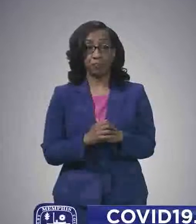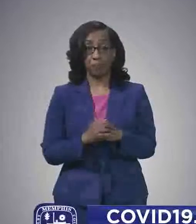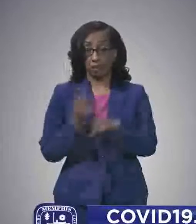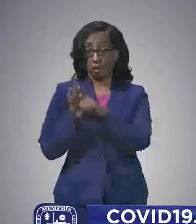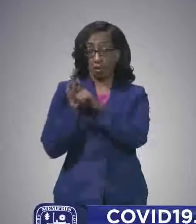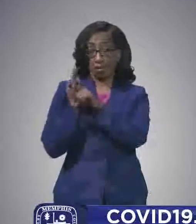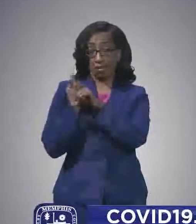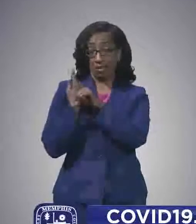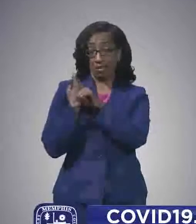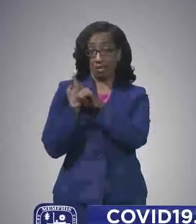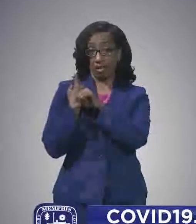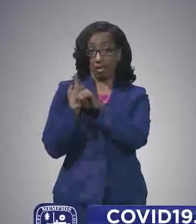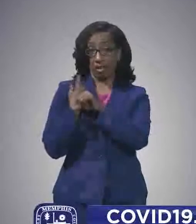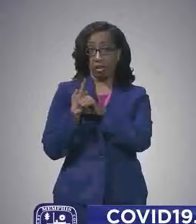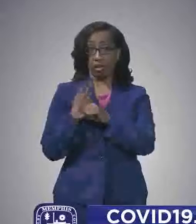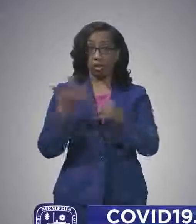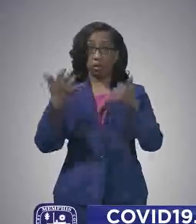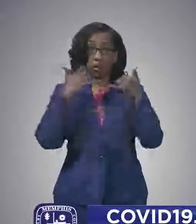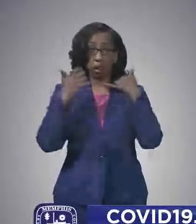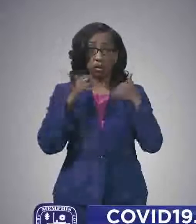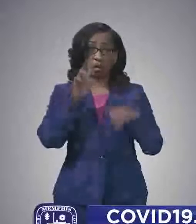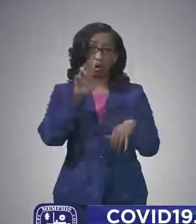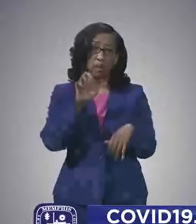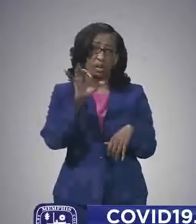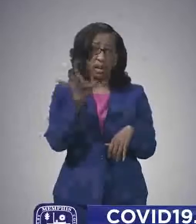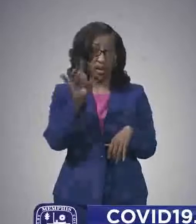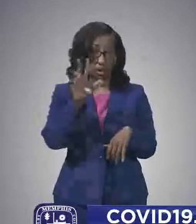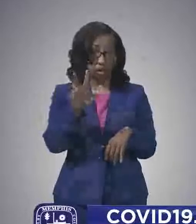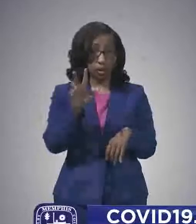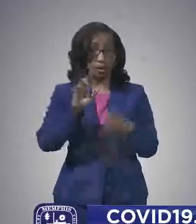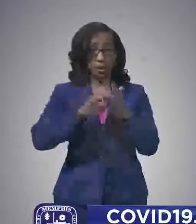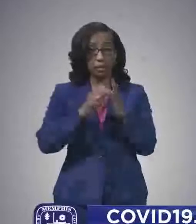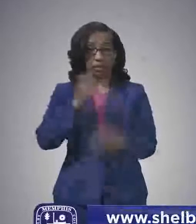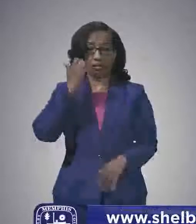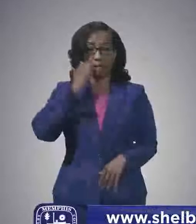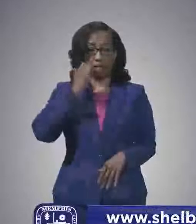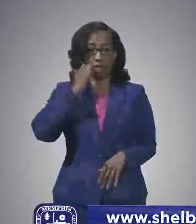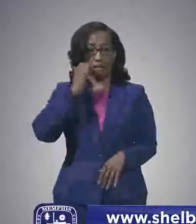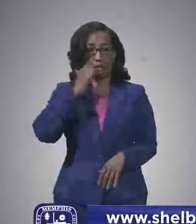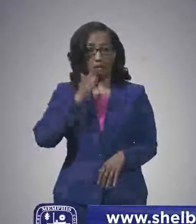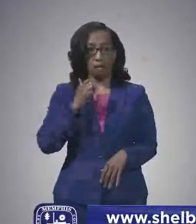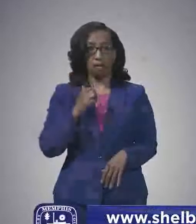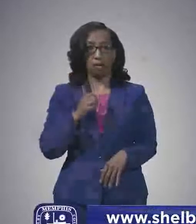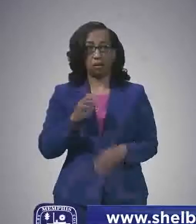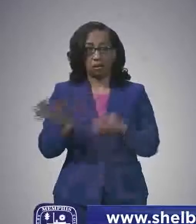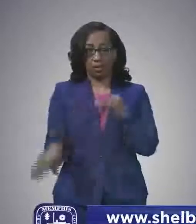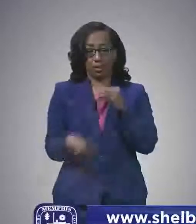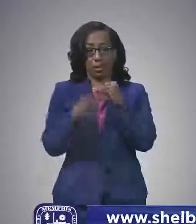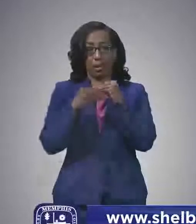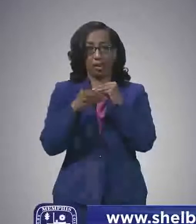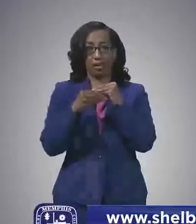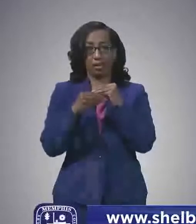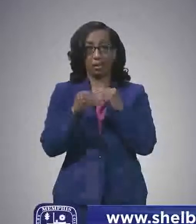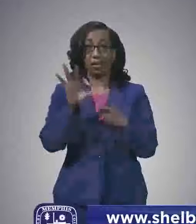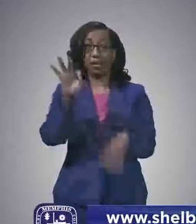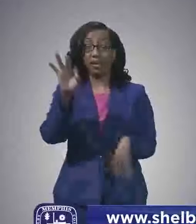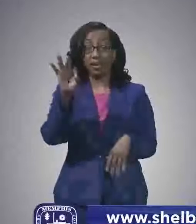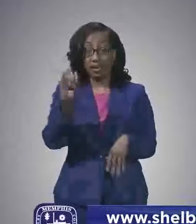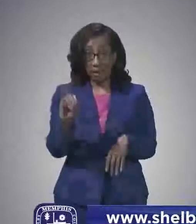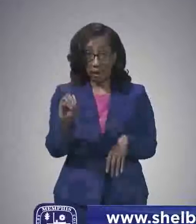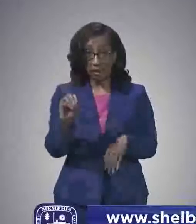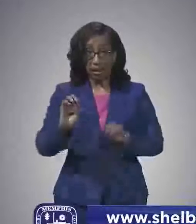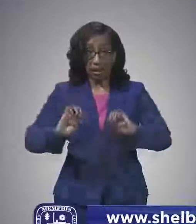last year, our call volume was 383 per day. That means every day we're fielding an additional 990